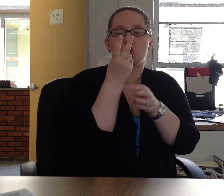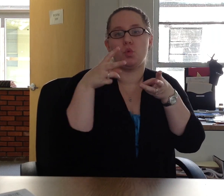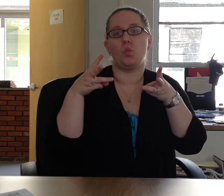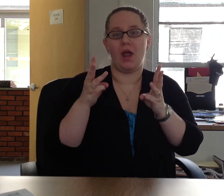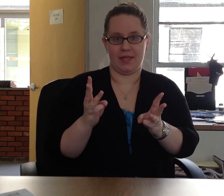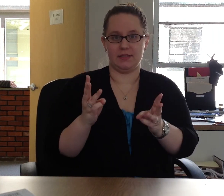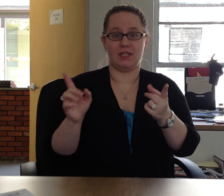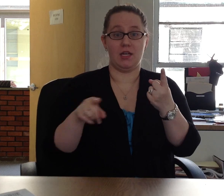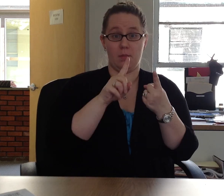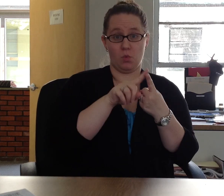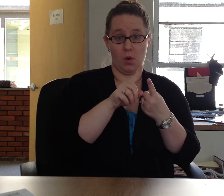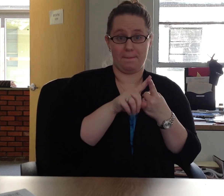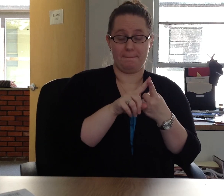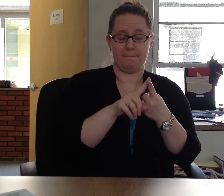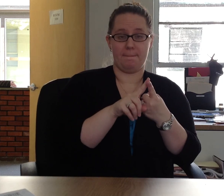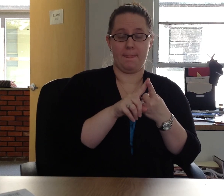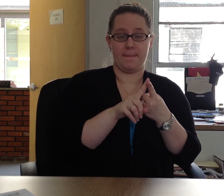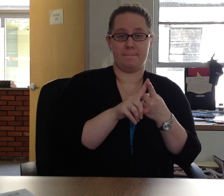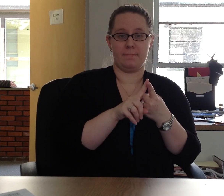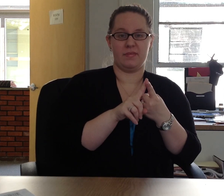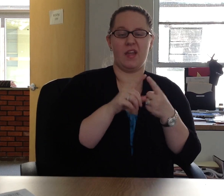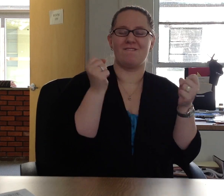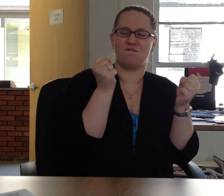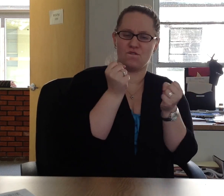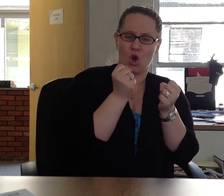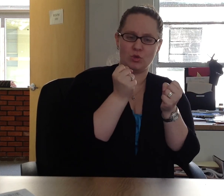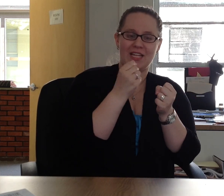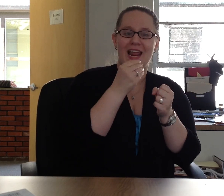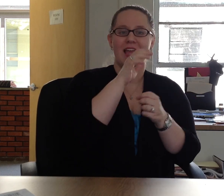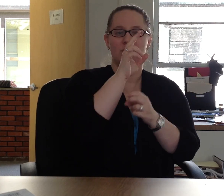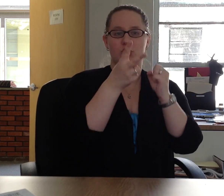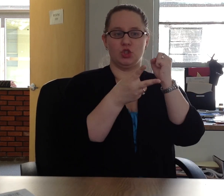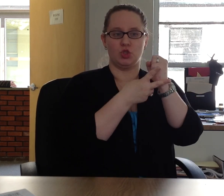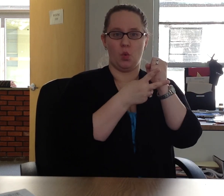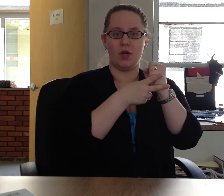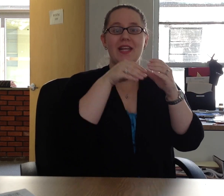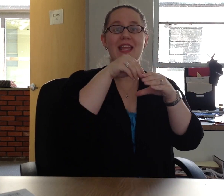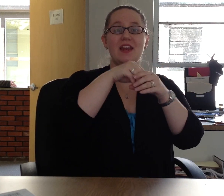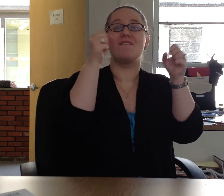Number one, frozen and stored in a freezer,